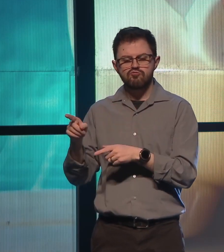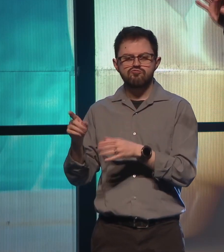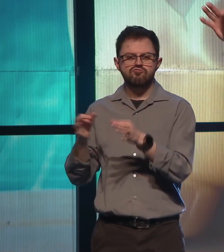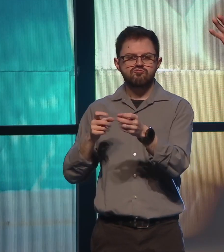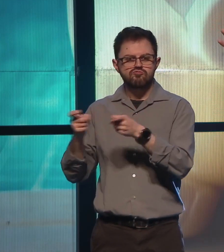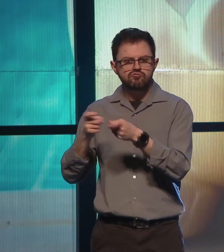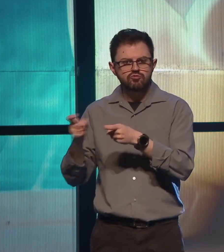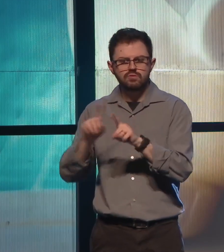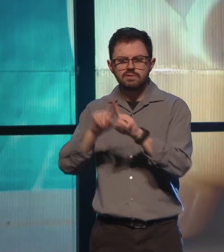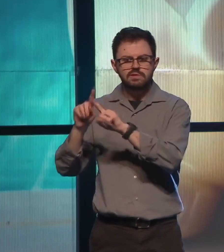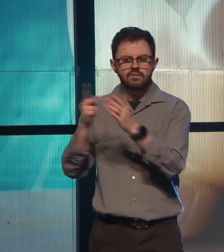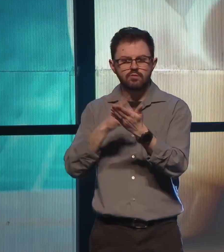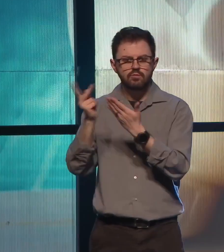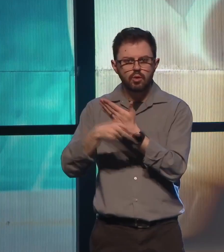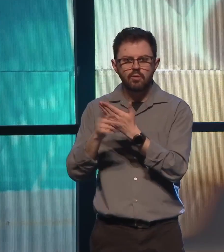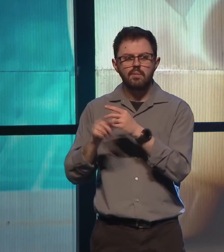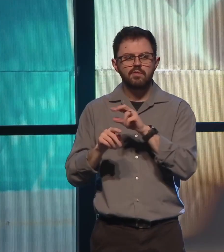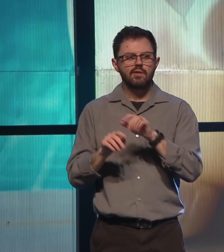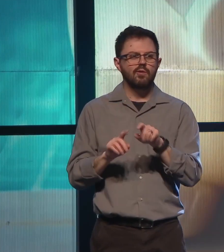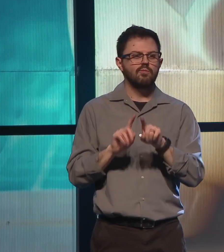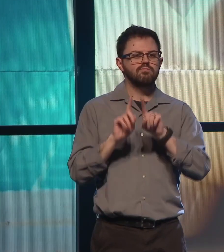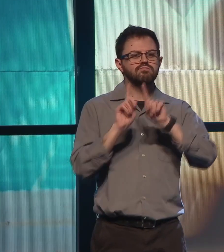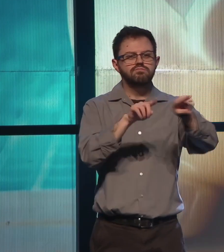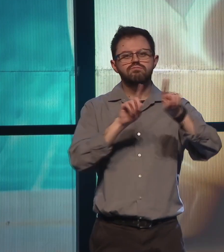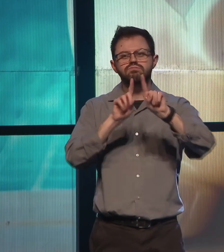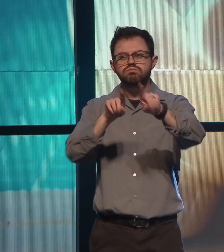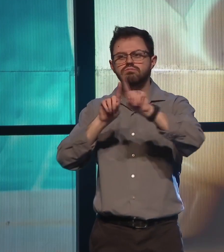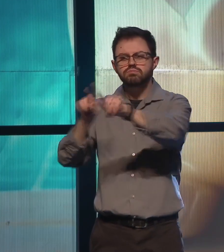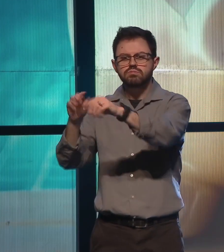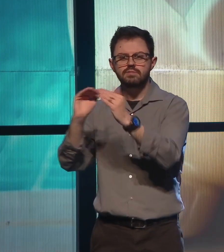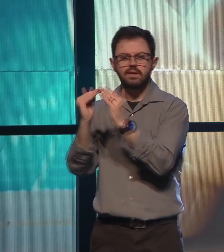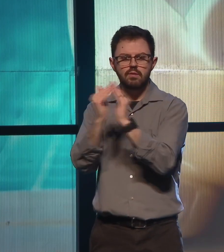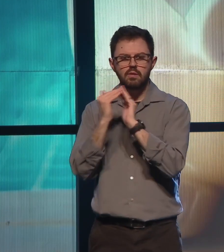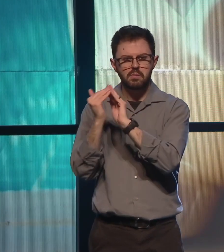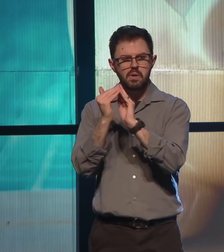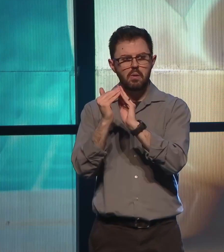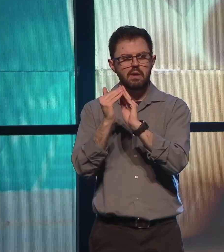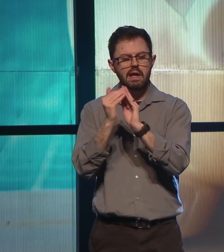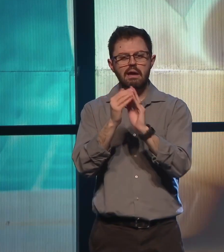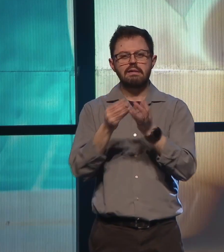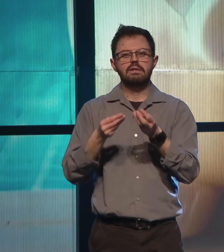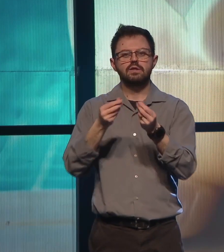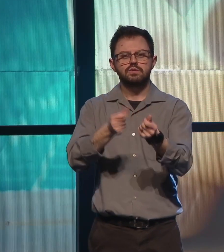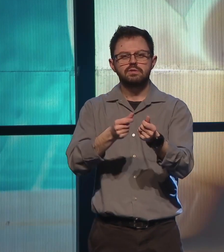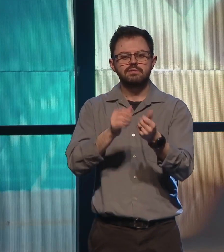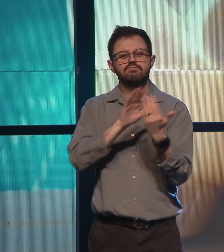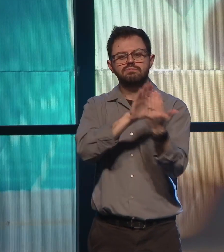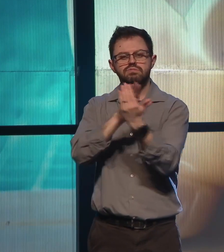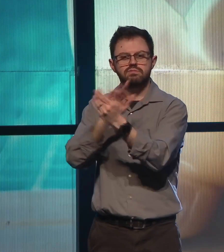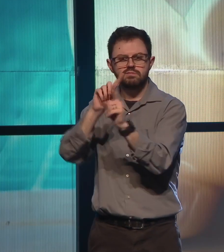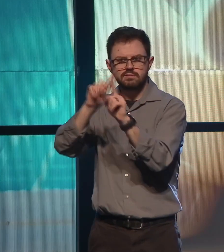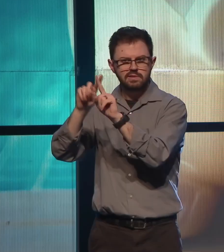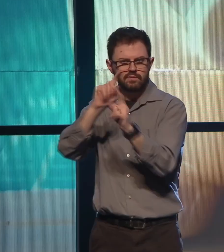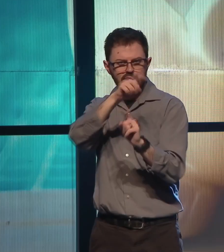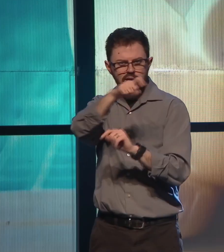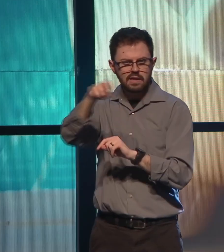out of our church for the most part, programs that are meeting acute needs in our community, Partners in Hope. And they're doing great work. And we talked